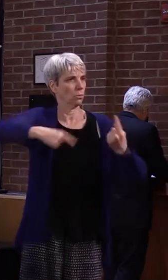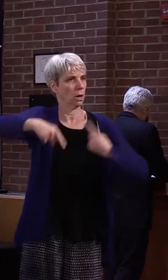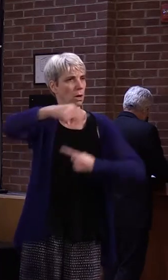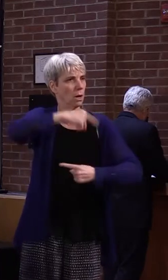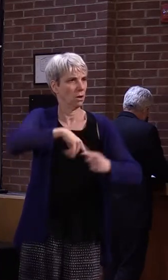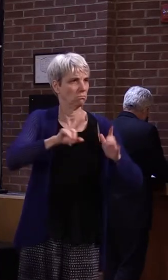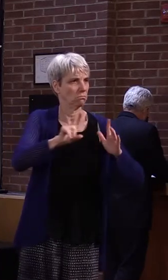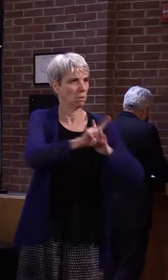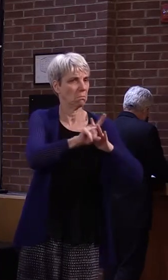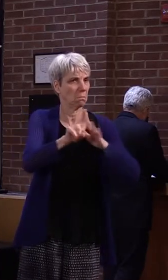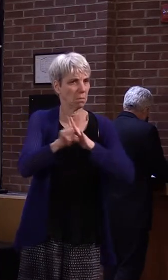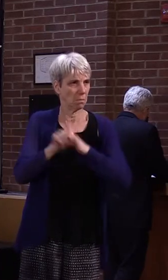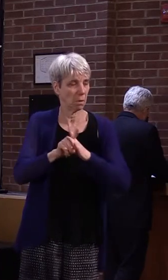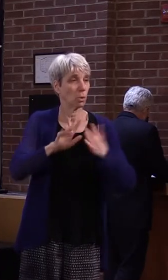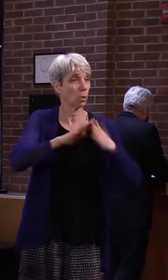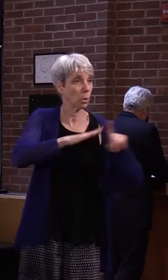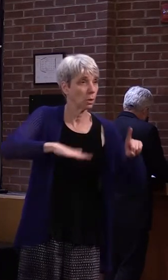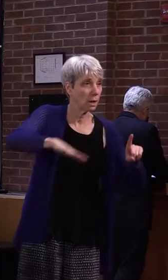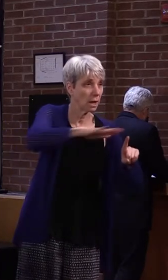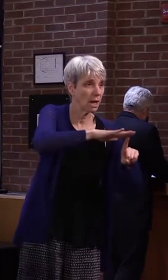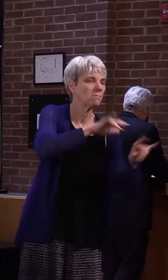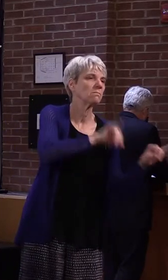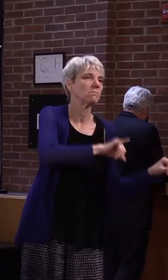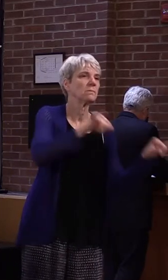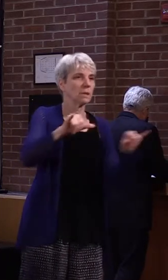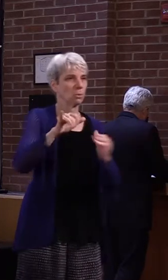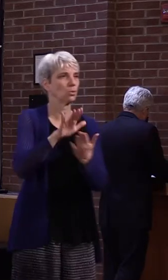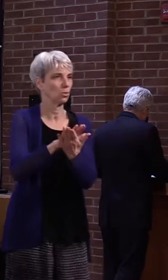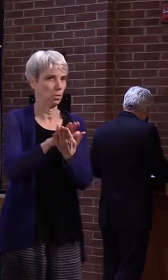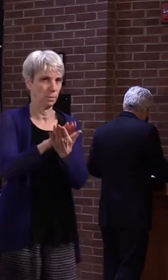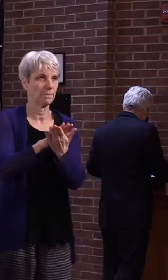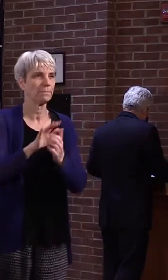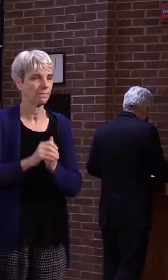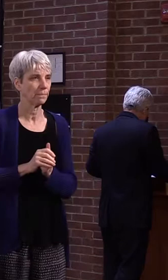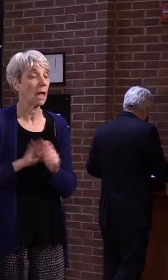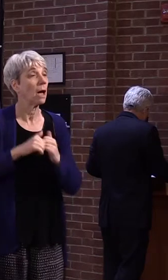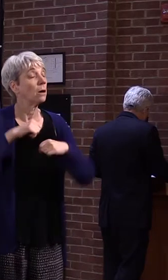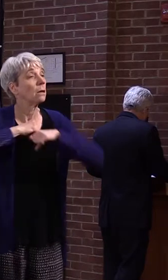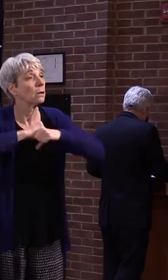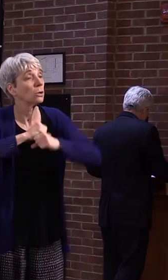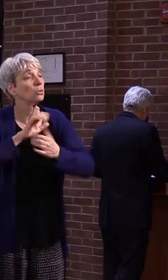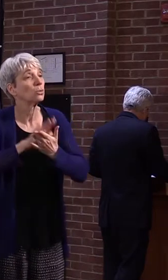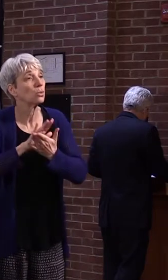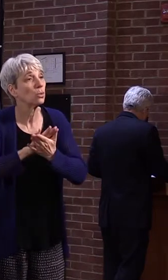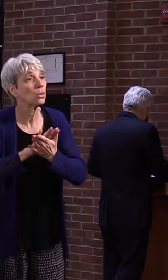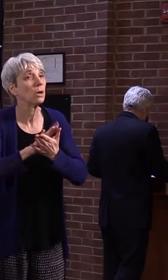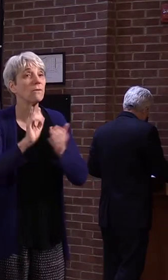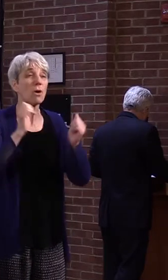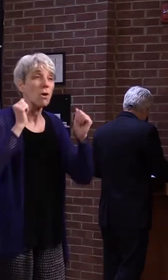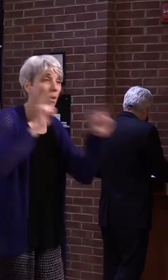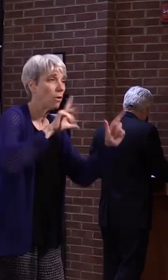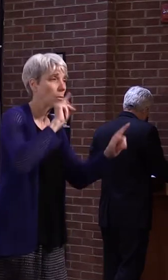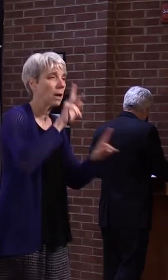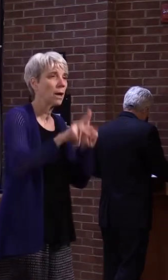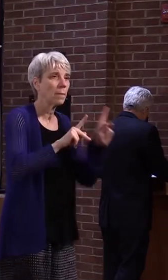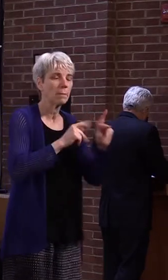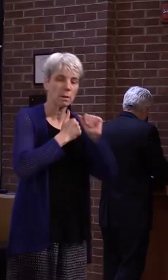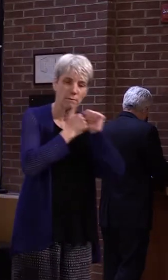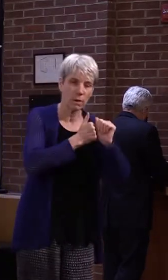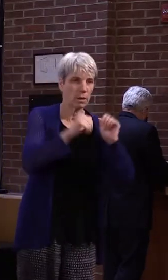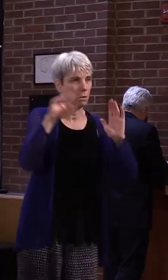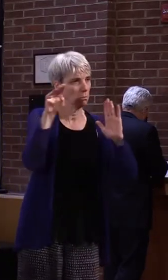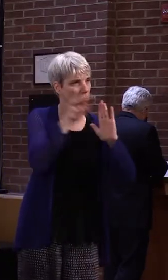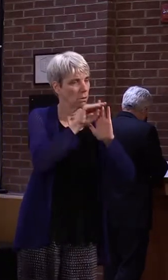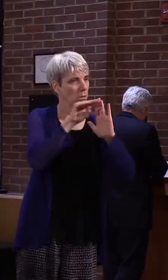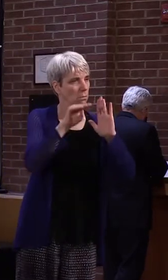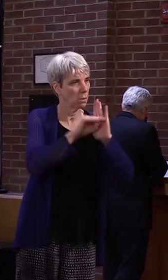schools. We can minimize the likelihood of the disease entering our schools, however, if every Vermonter does his or her part in following the